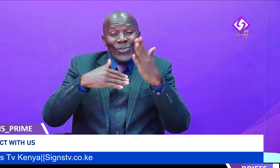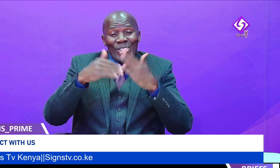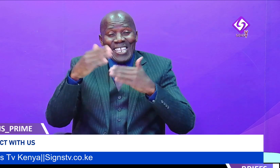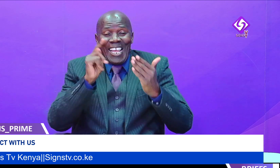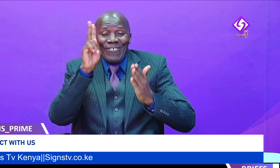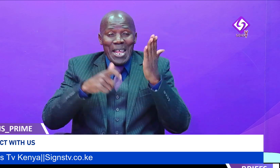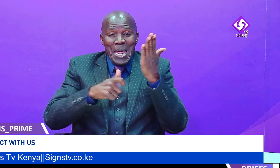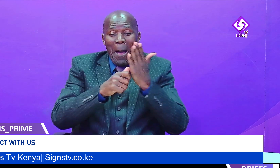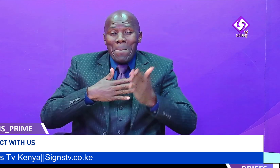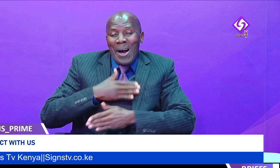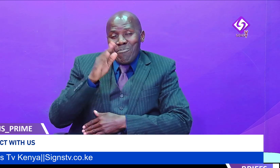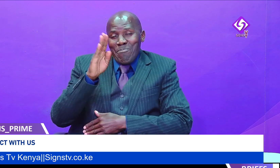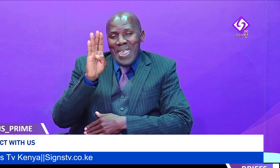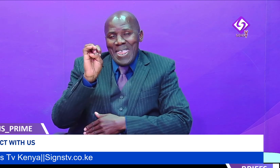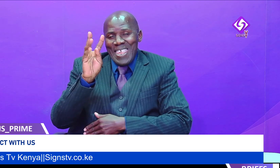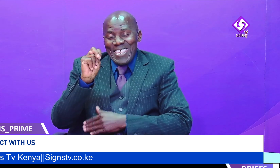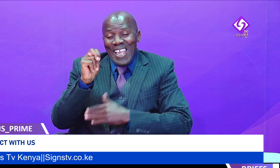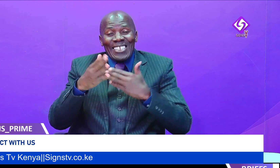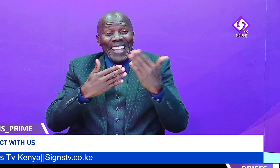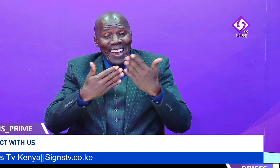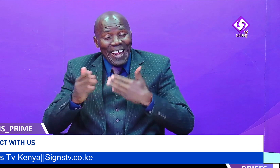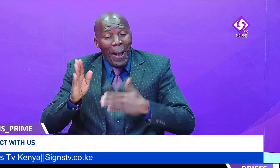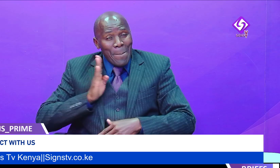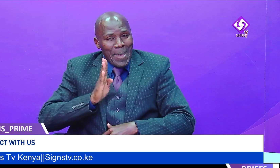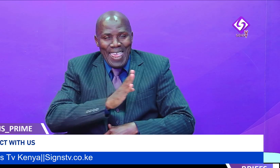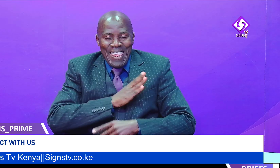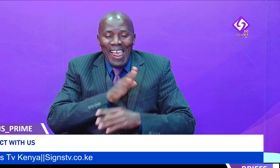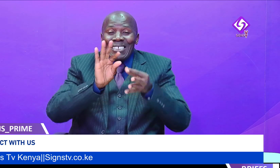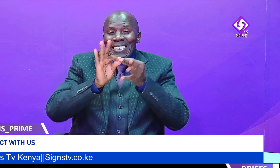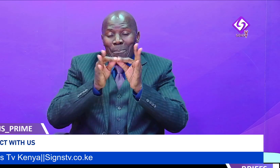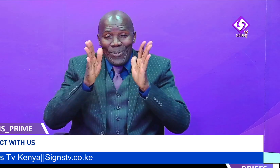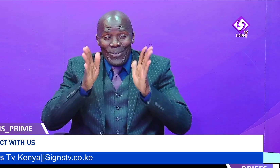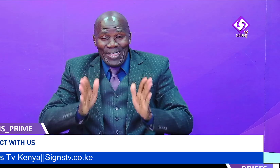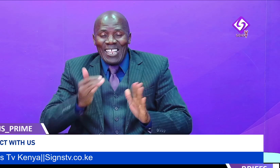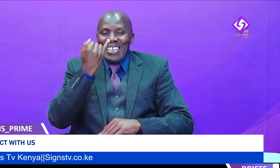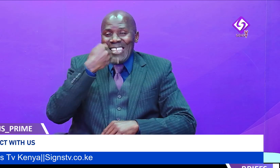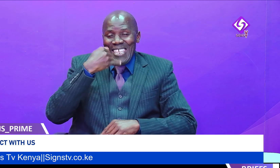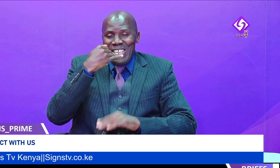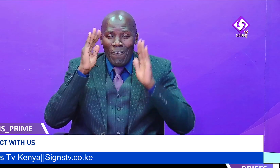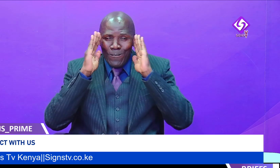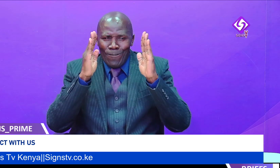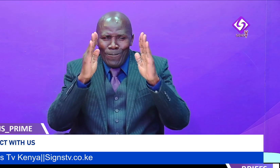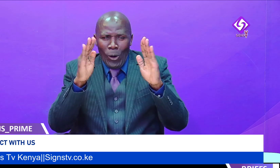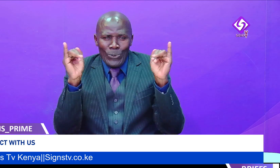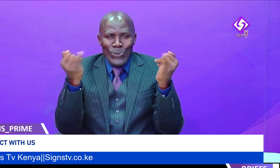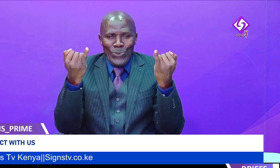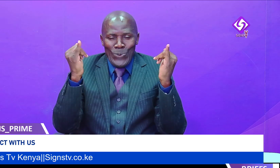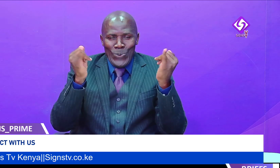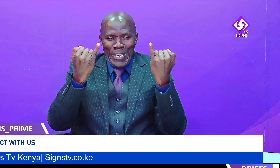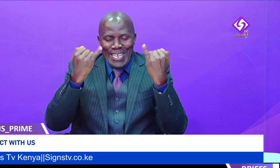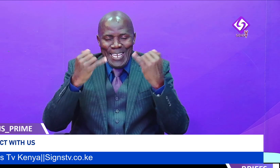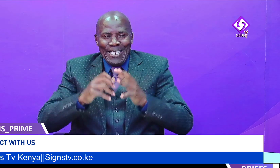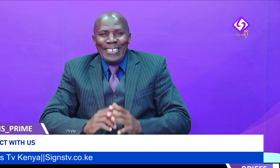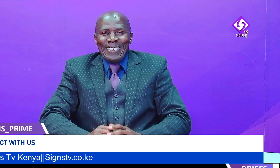Hello viewers, welcome to Science TV Prime News with me, Ben Wirangai, in my sign language interpreter doing the voicing